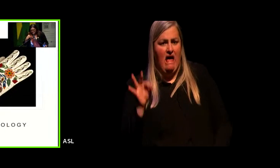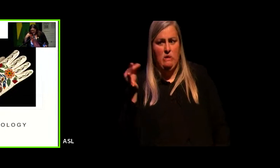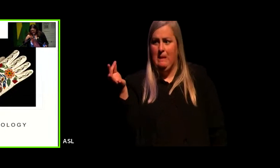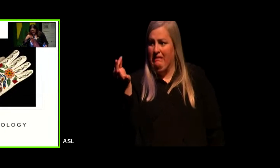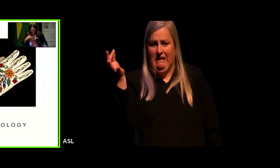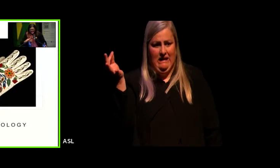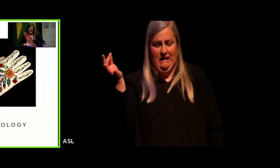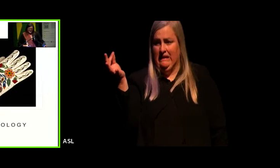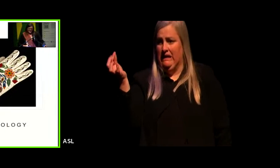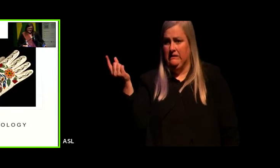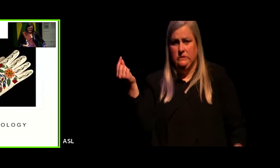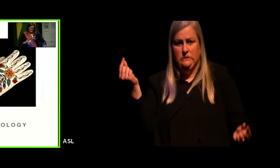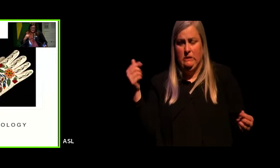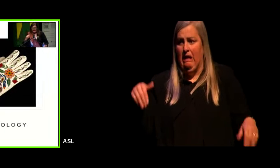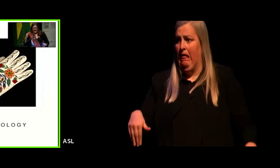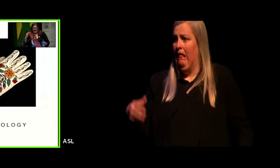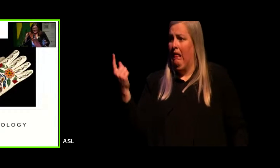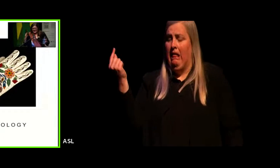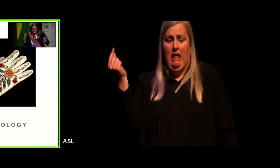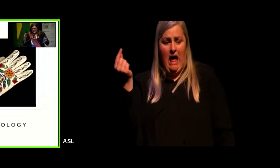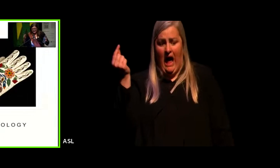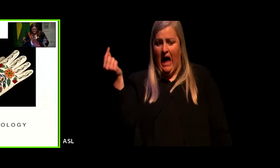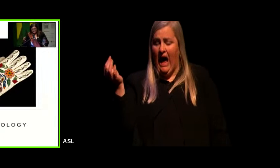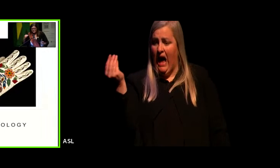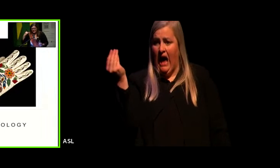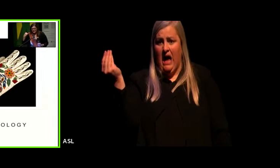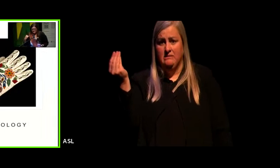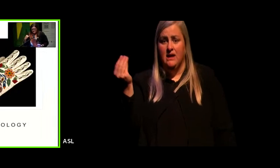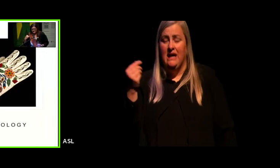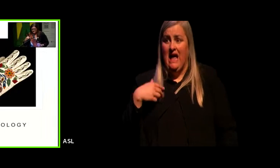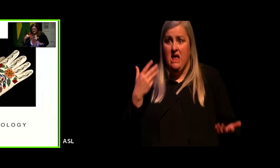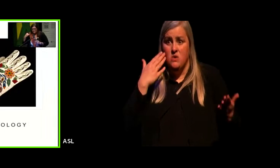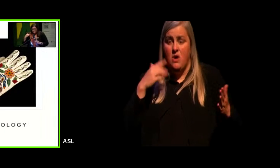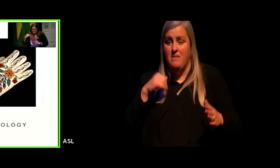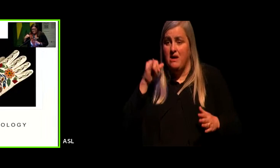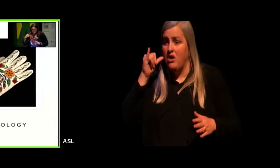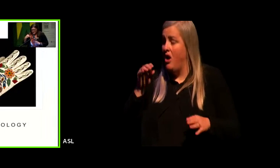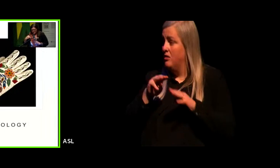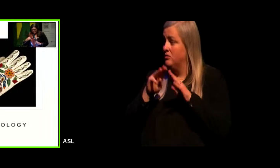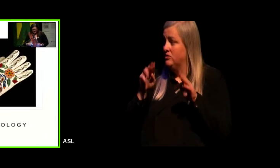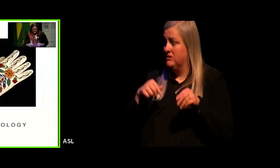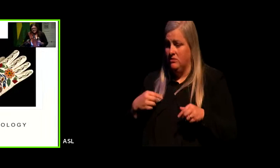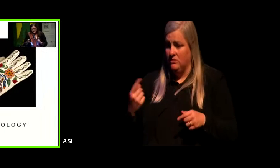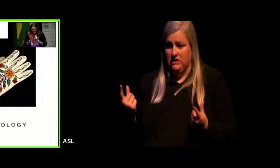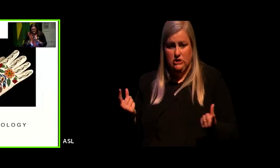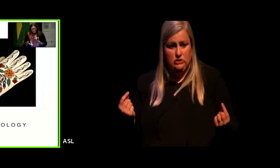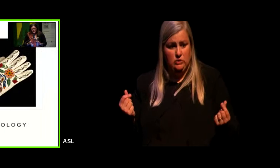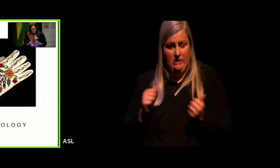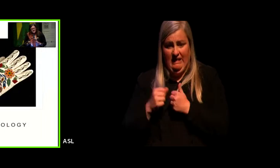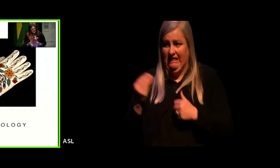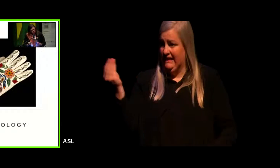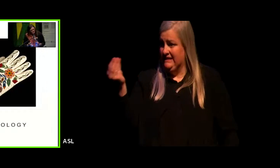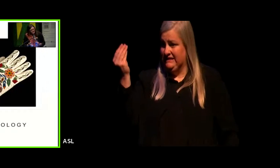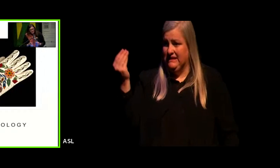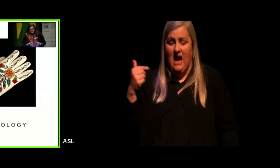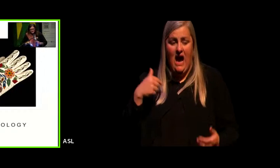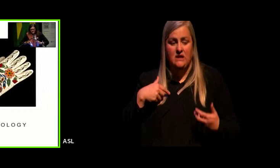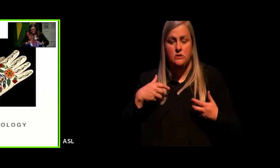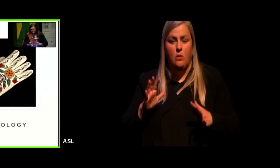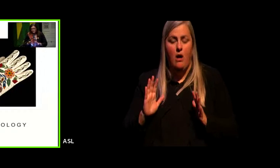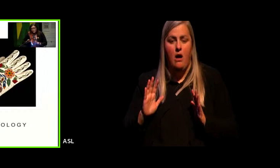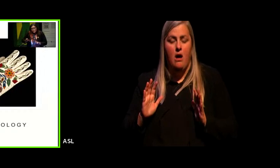do with the thing? So I'm like, I don't know. I called the museum. I was like, what do we do with the thing? Because I didn't want it to be disturbed. I